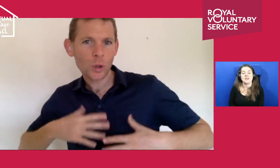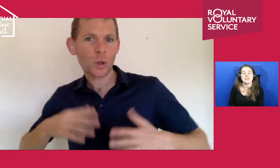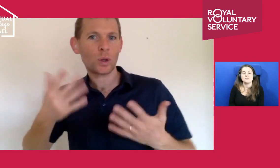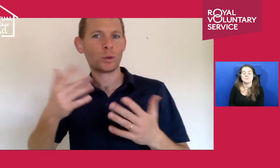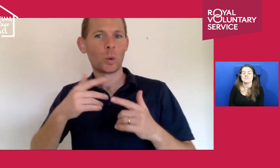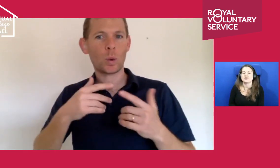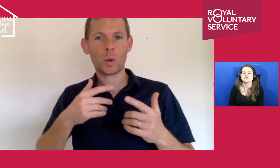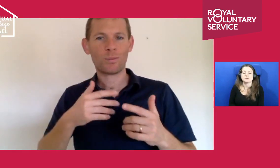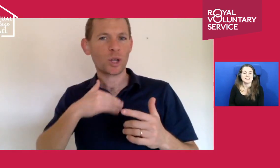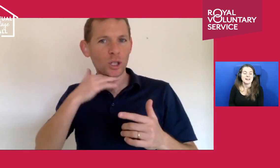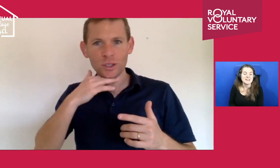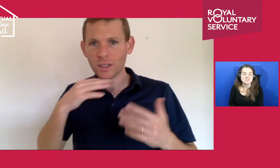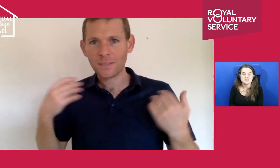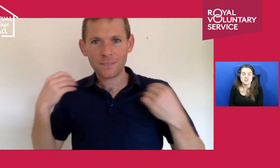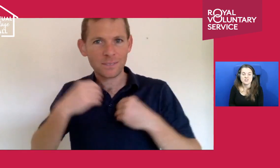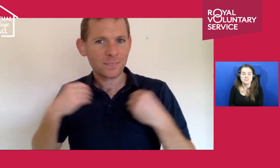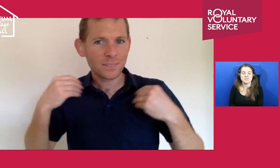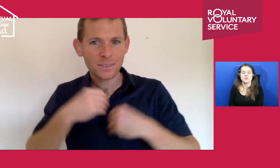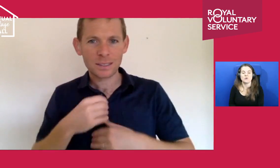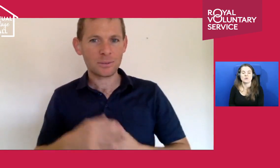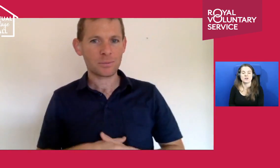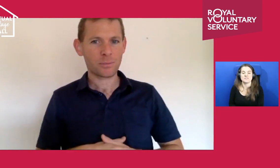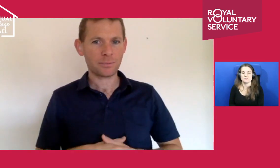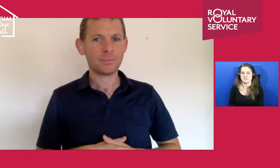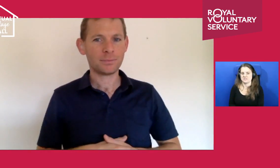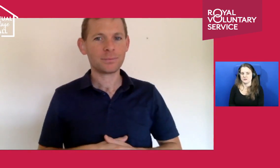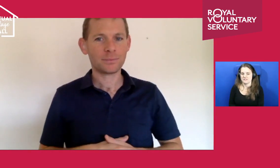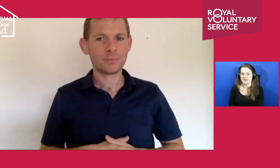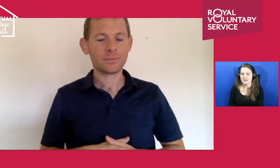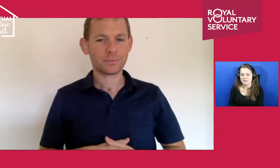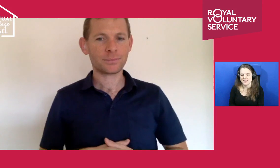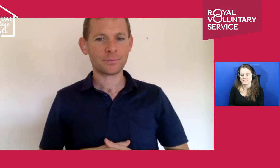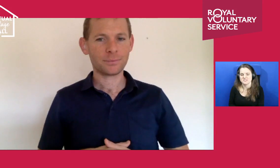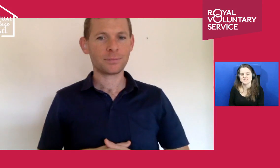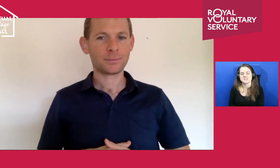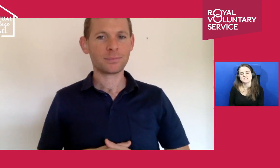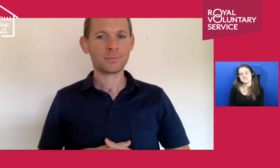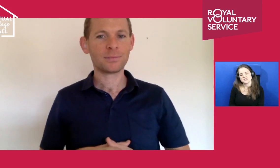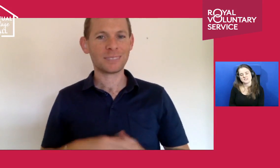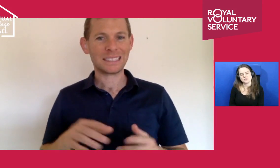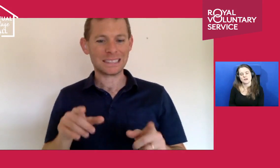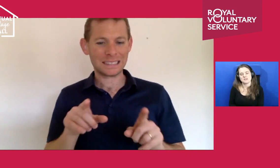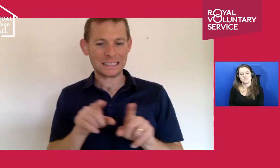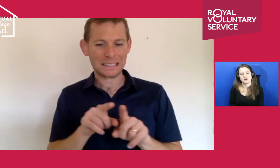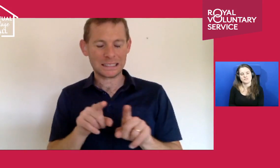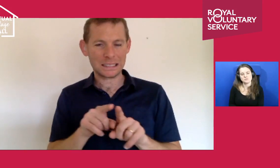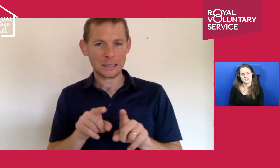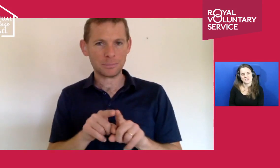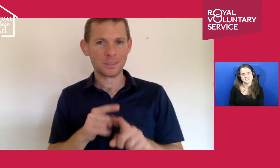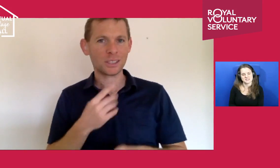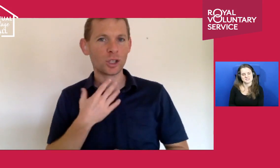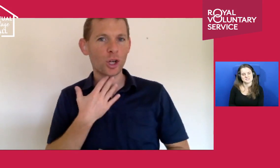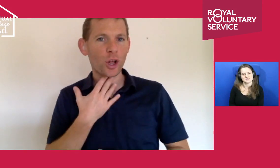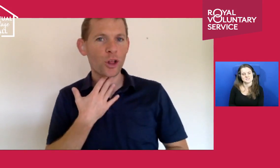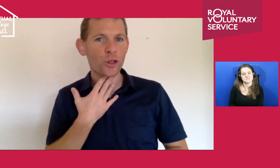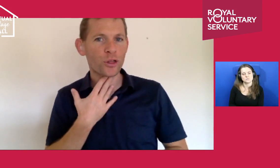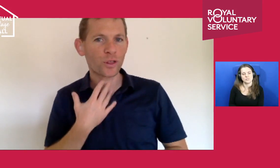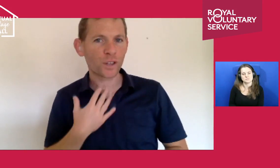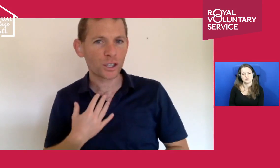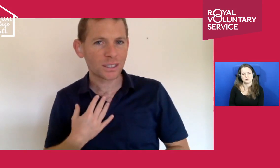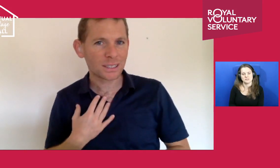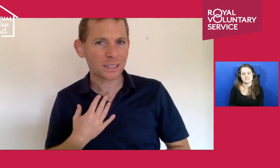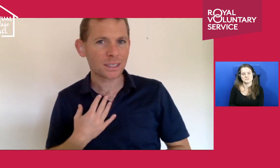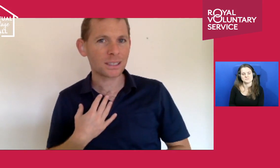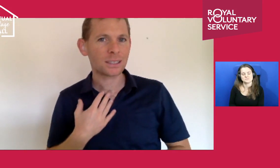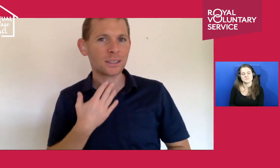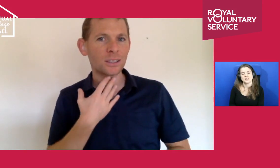And then maybe they've got too many layers on, or maybe they don't have enough layers. So that's a way of communicating what their